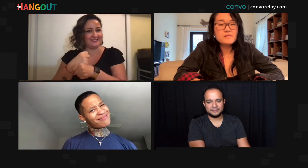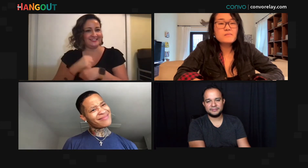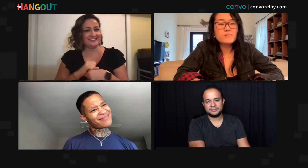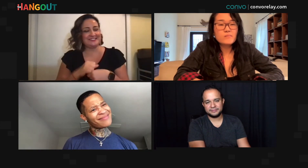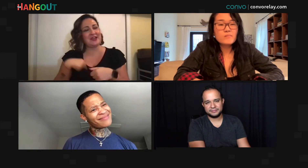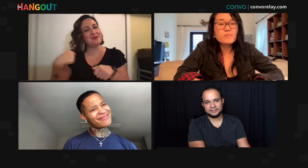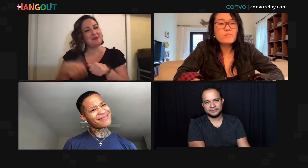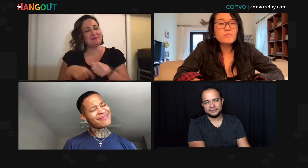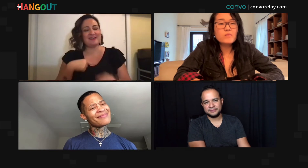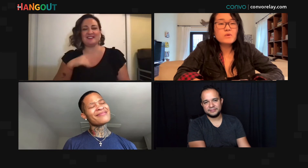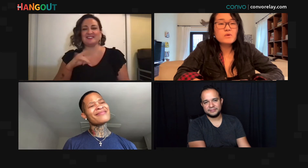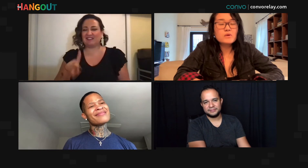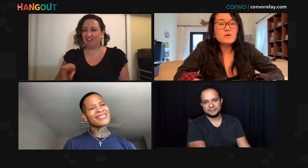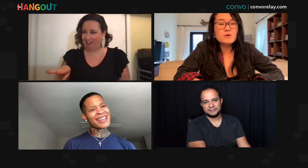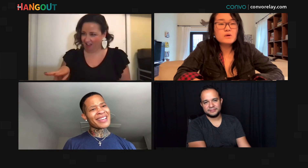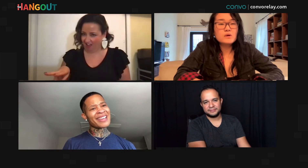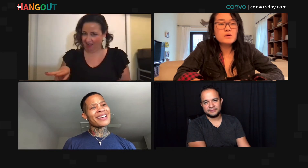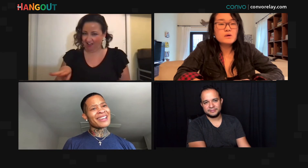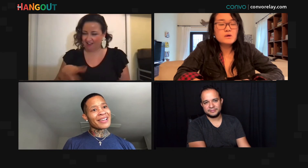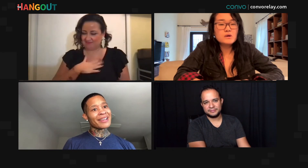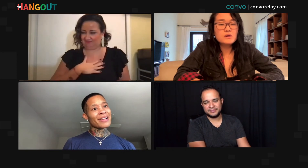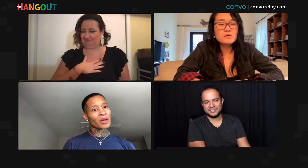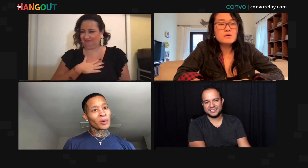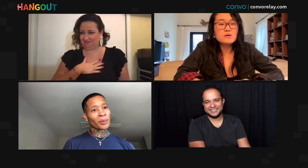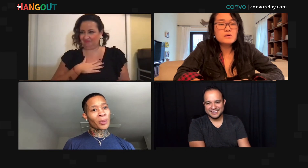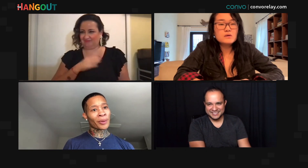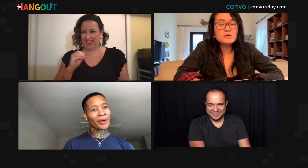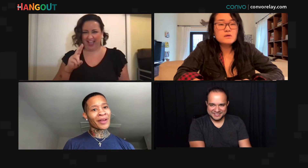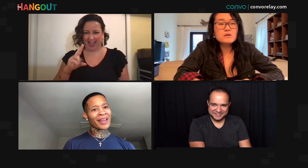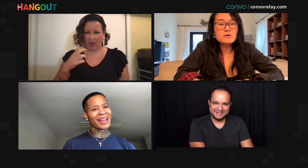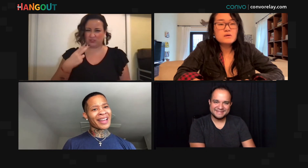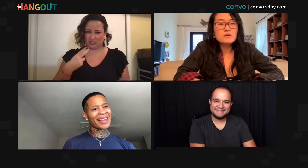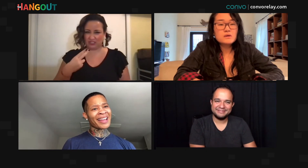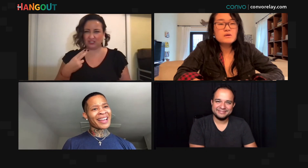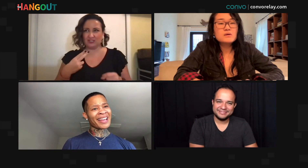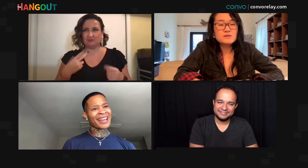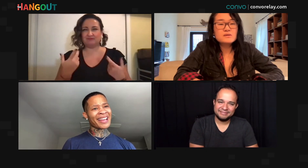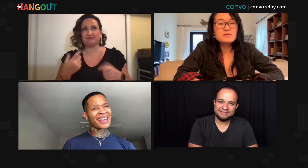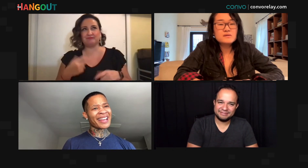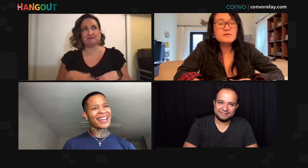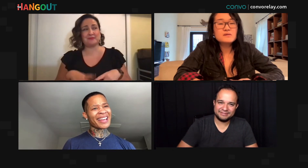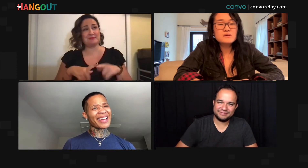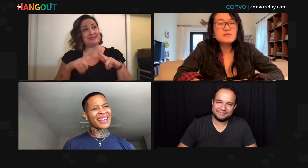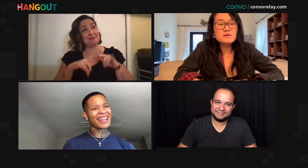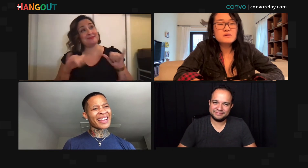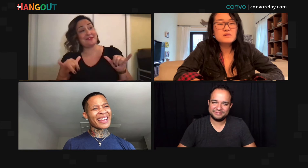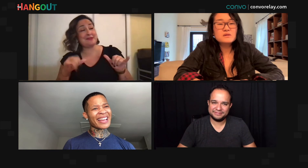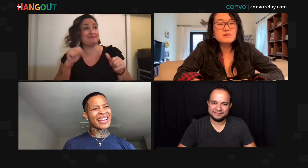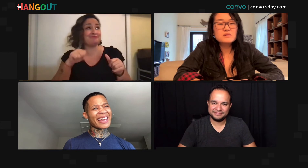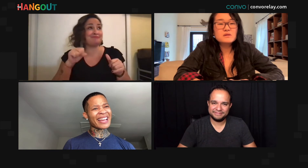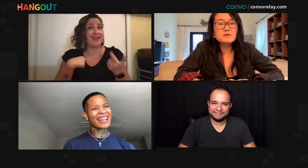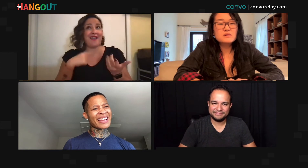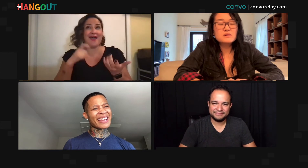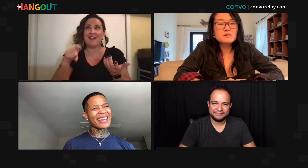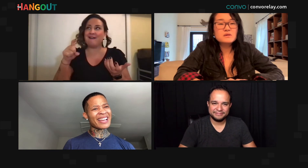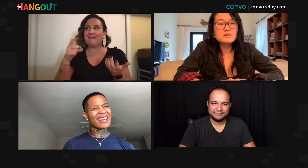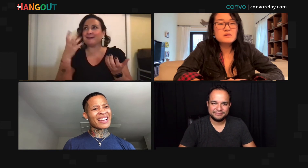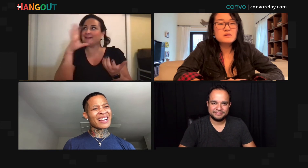5 years." And I remember that. And I just, I remember those comments and I thought, man, that